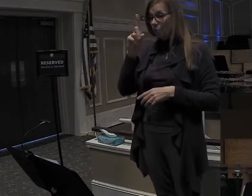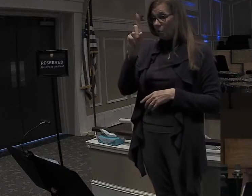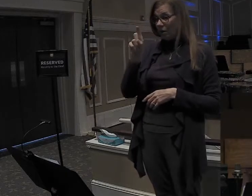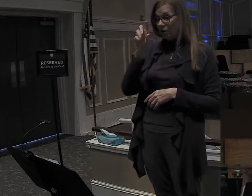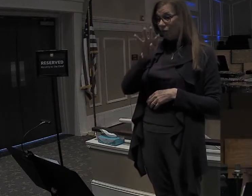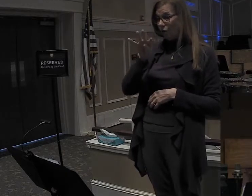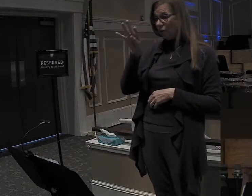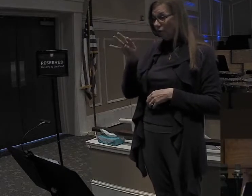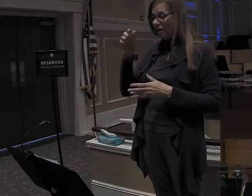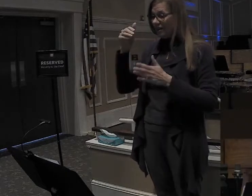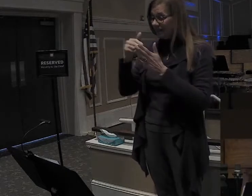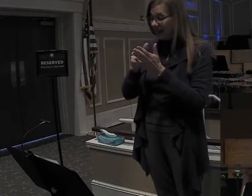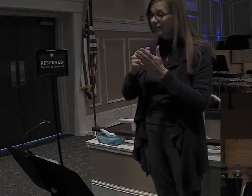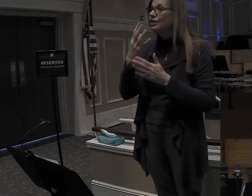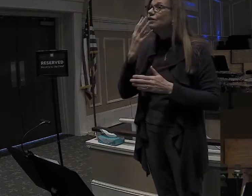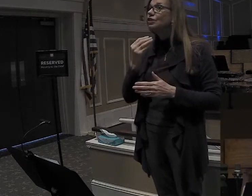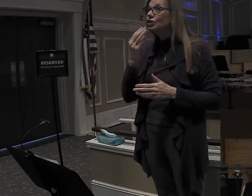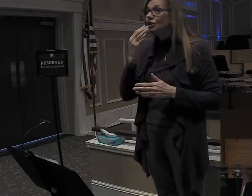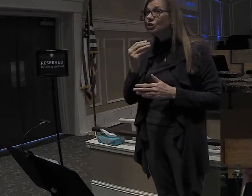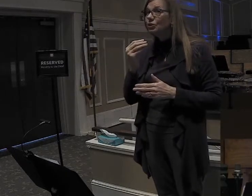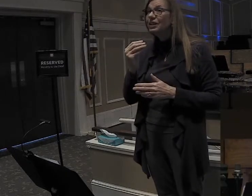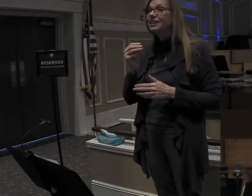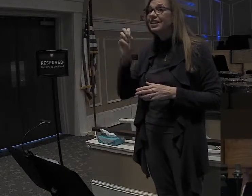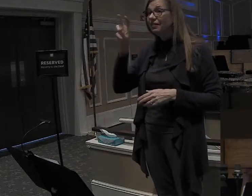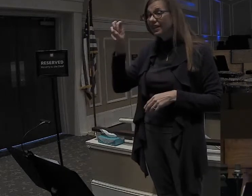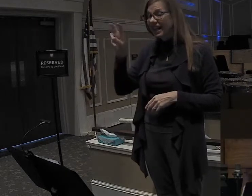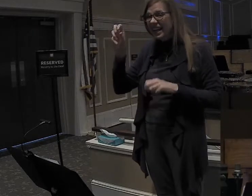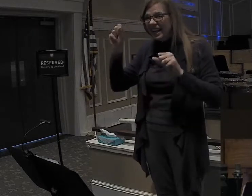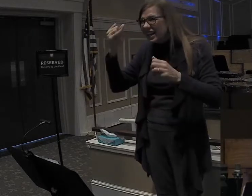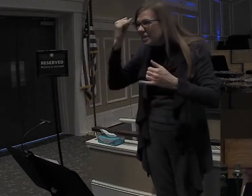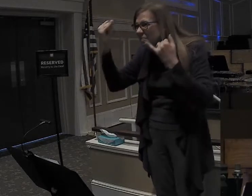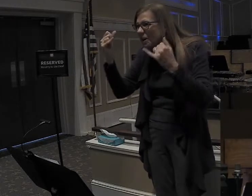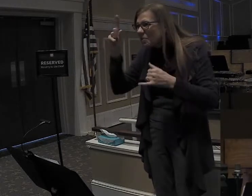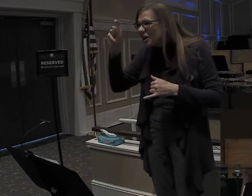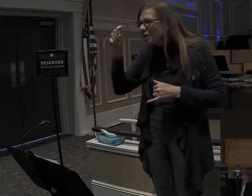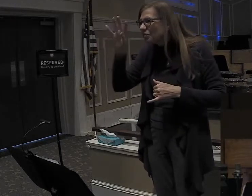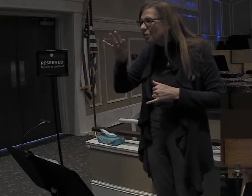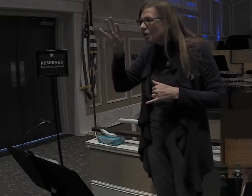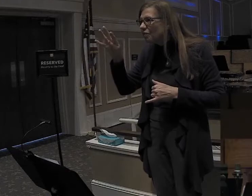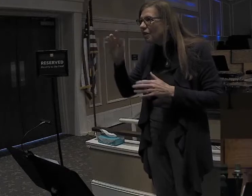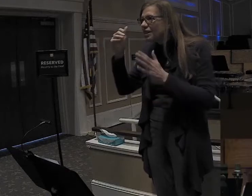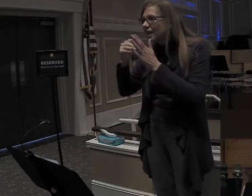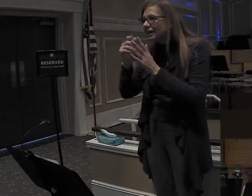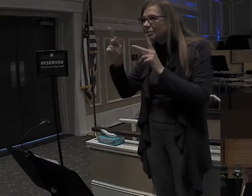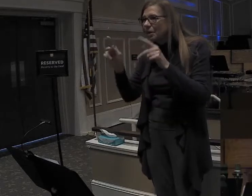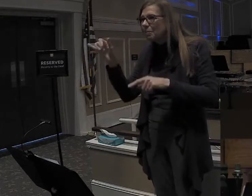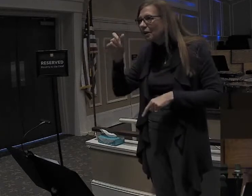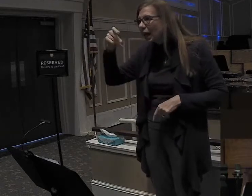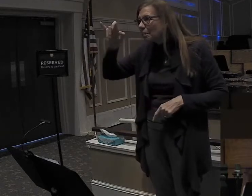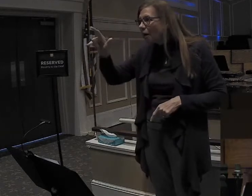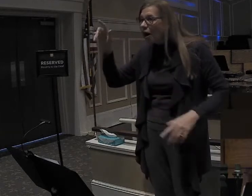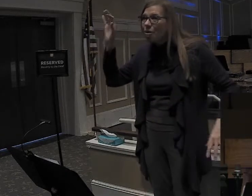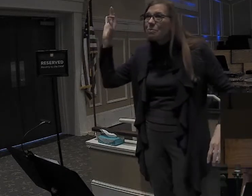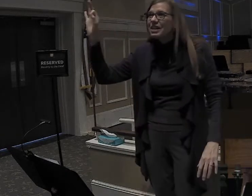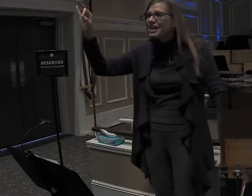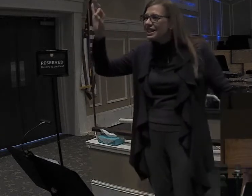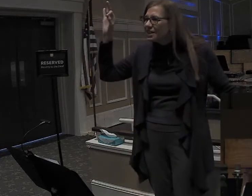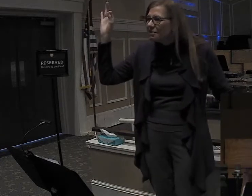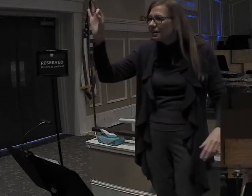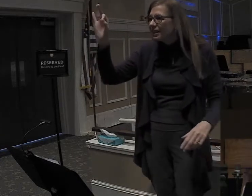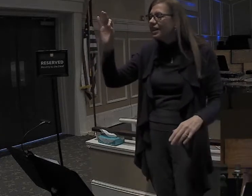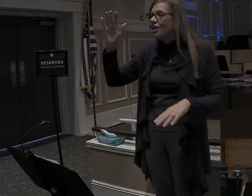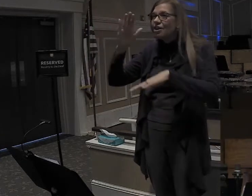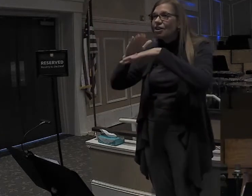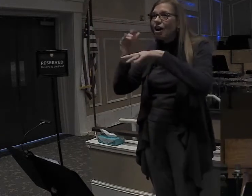144,000 Jewish evangelists. Can you imagine 144,000 Pauls preaching the good news of Jesus Christ, calling men and